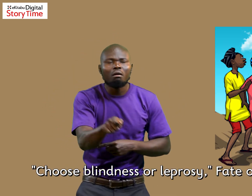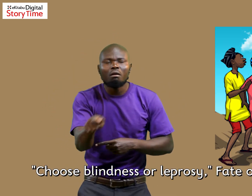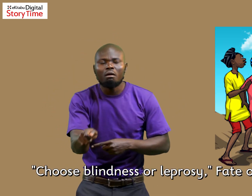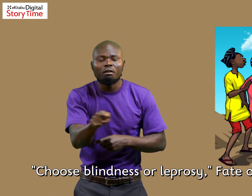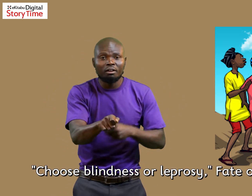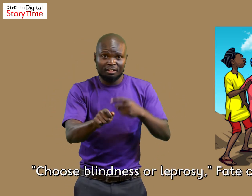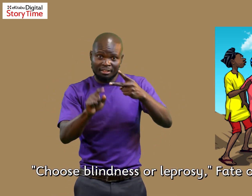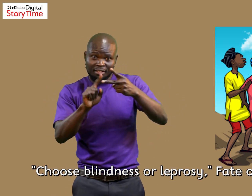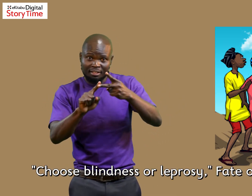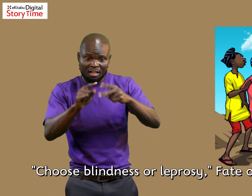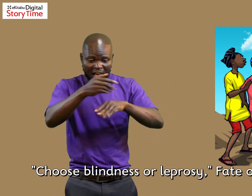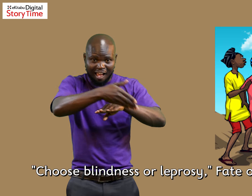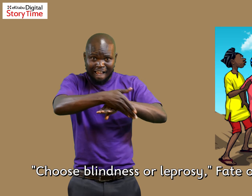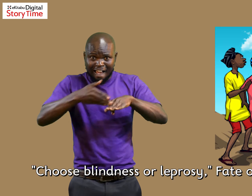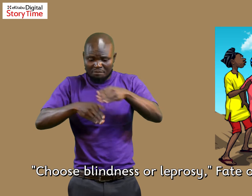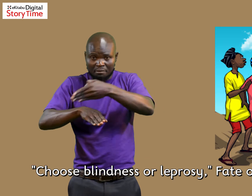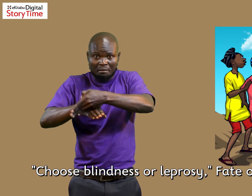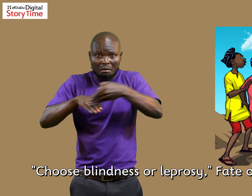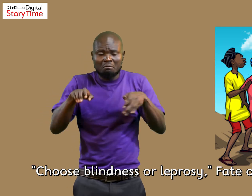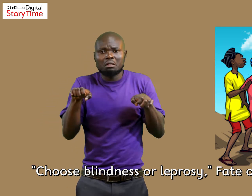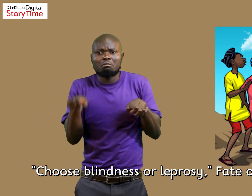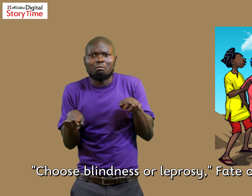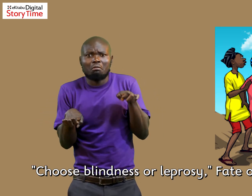Choose blindness or leprosy, fate ordered.